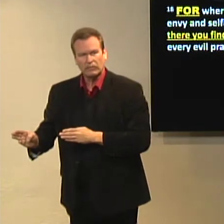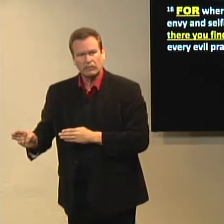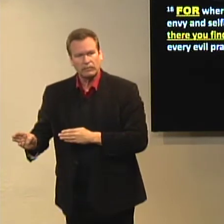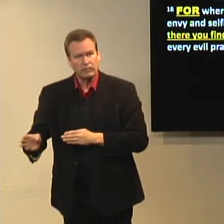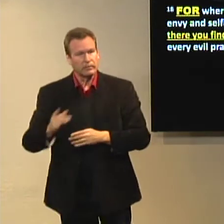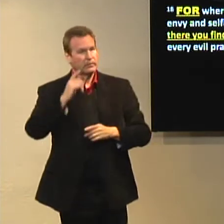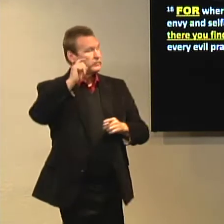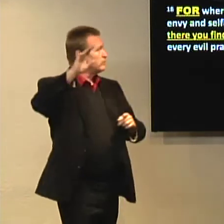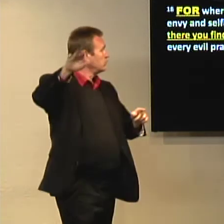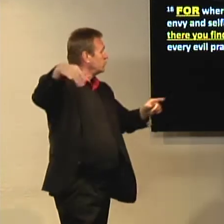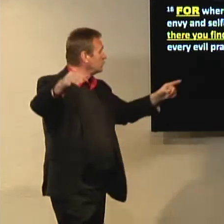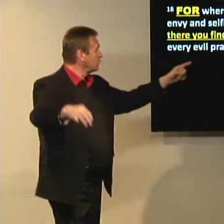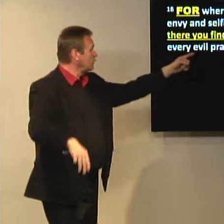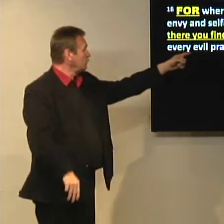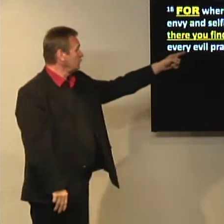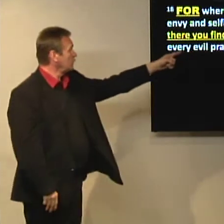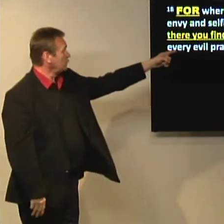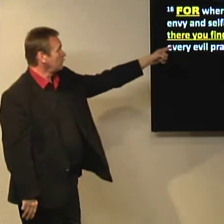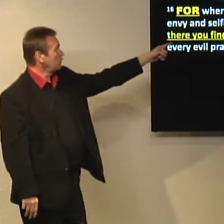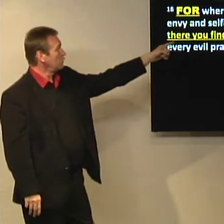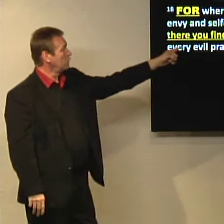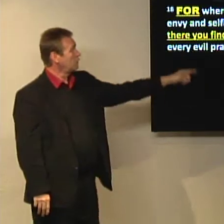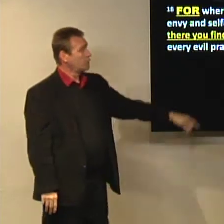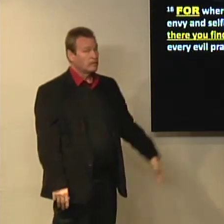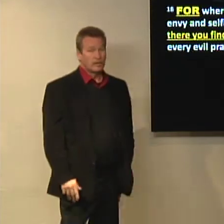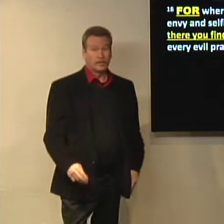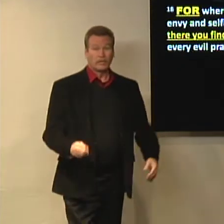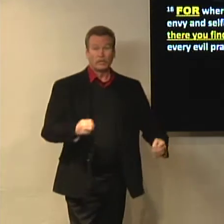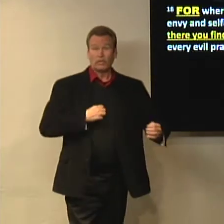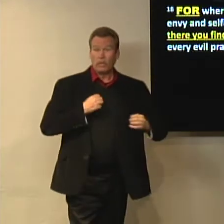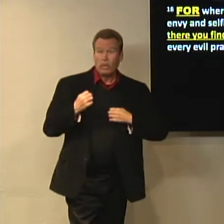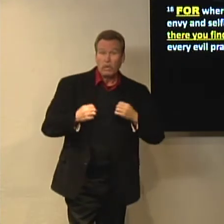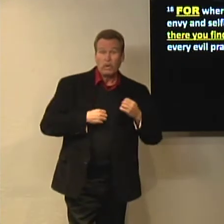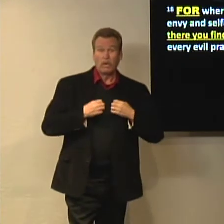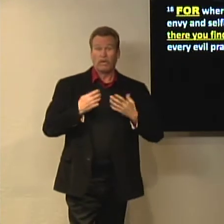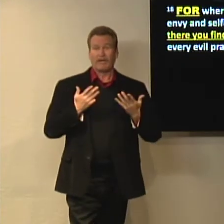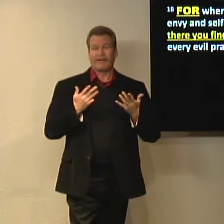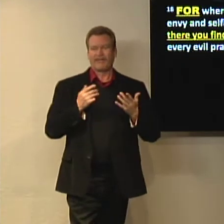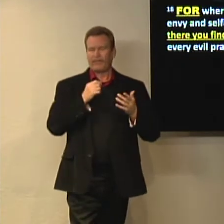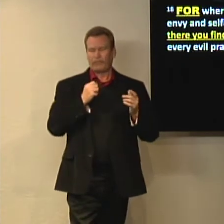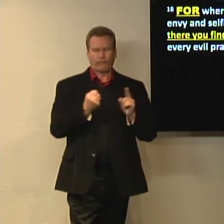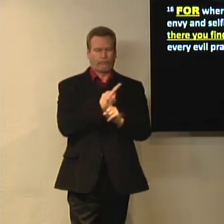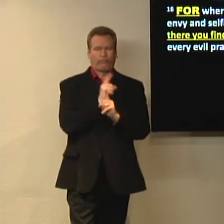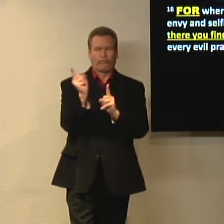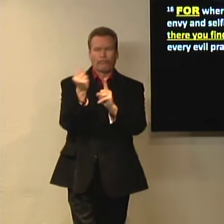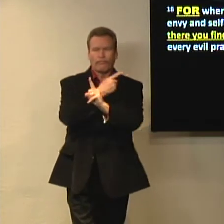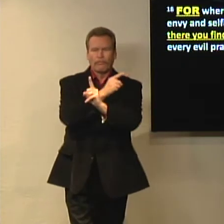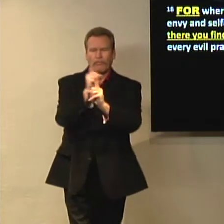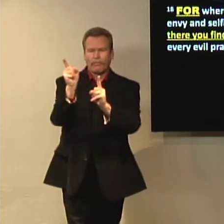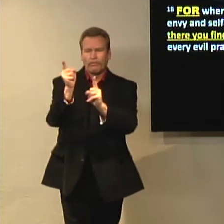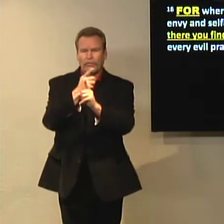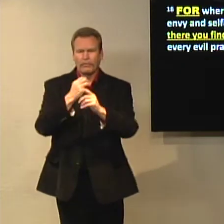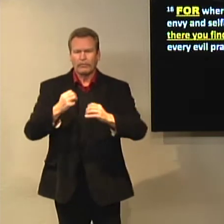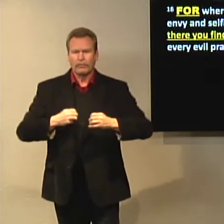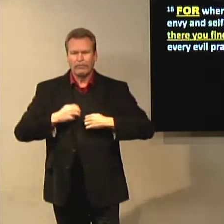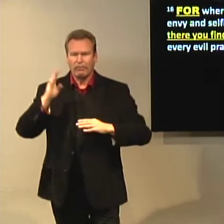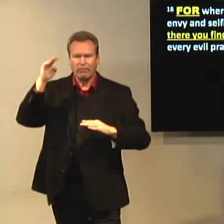just doesn't set up that way. And we see all of the problems that come with this false wisdom,